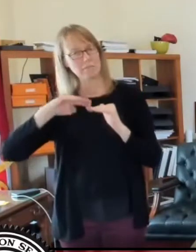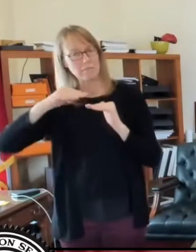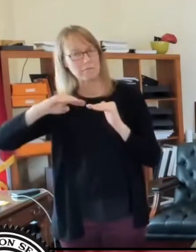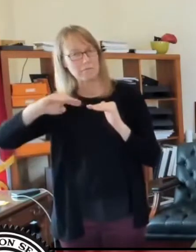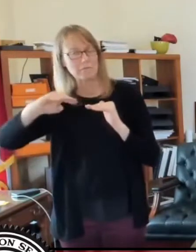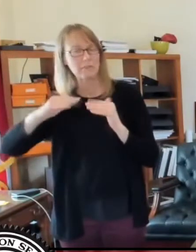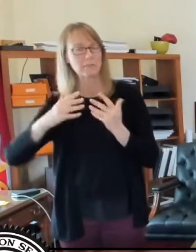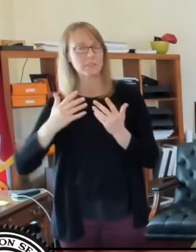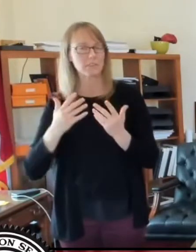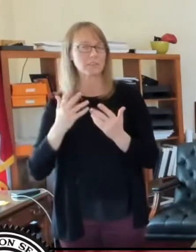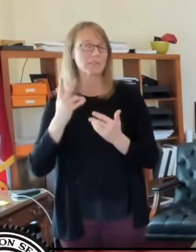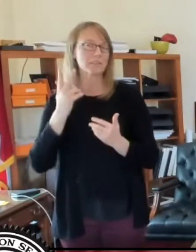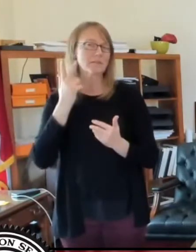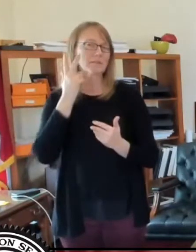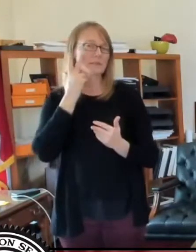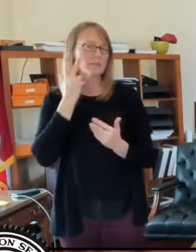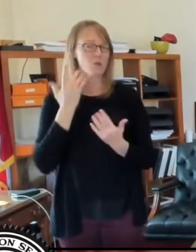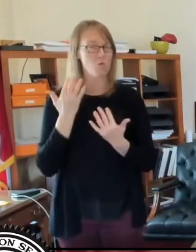on here.